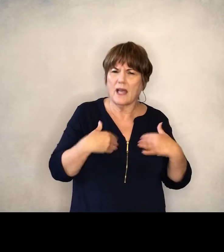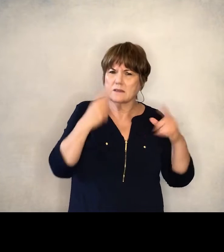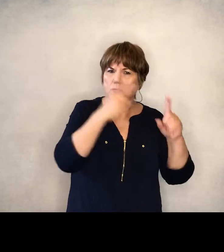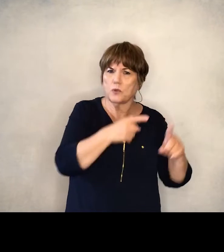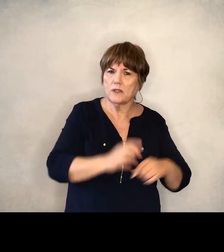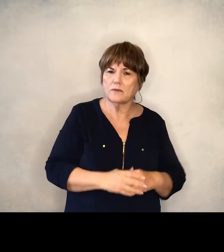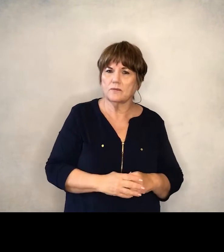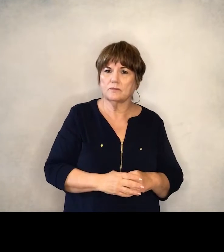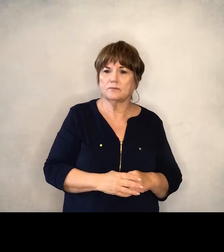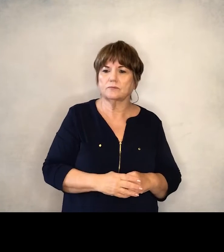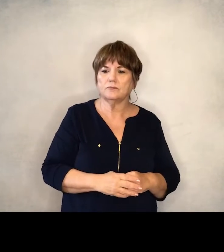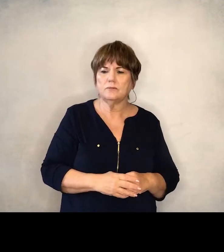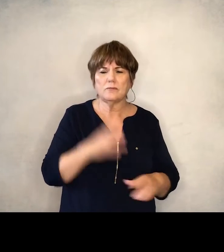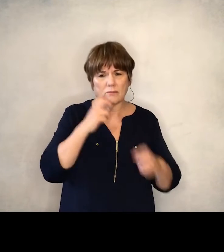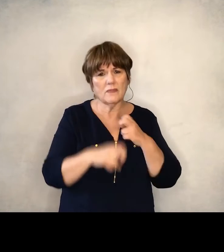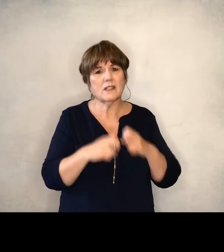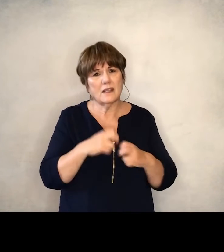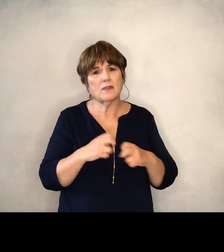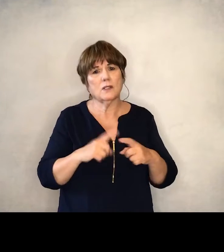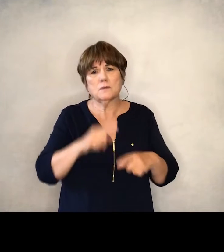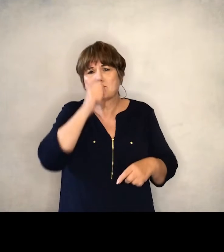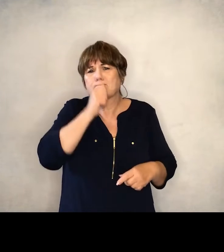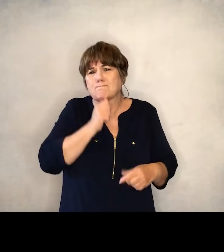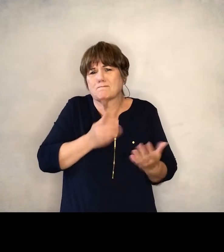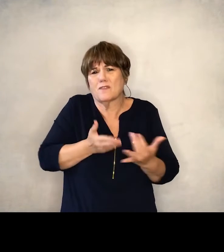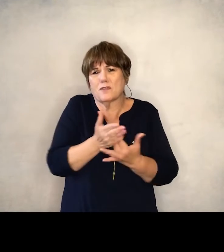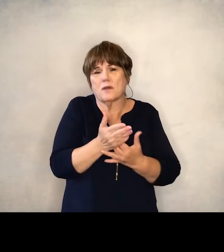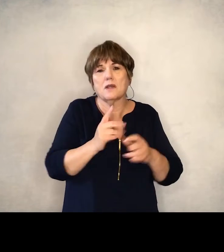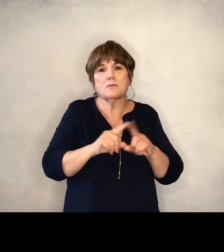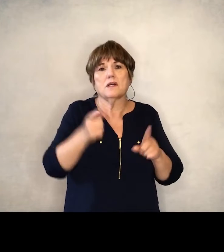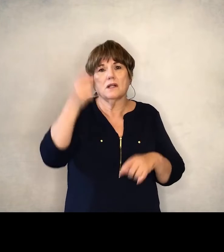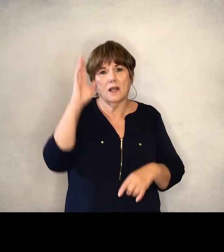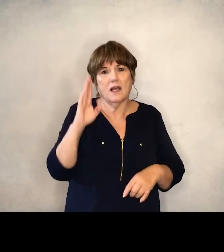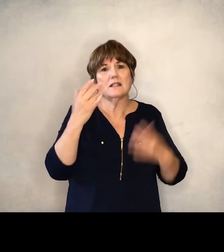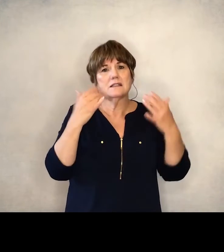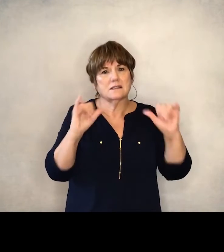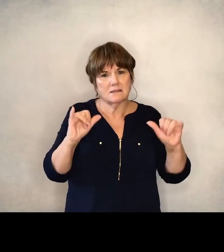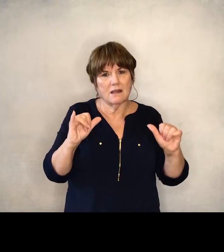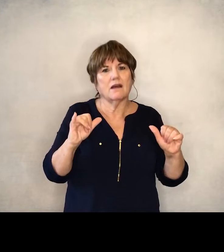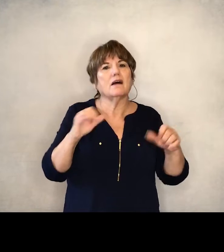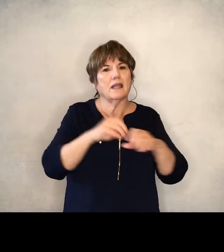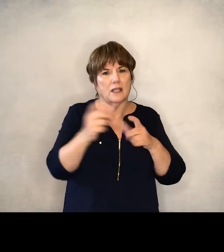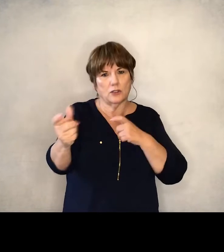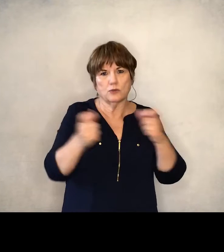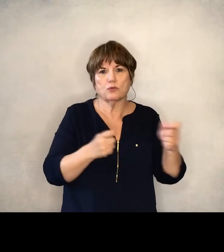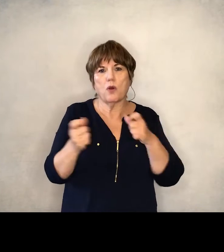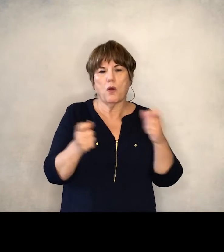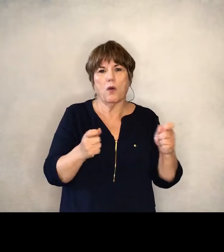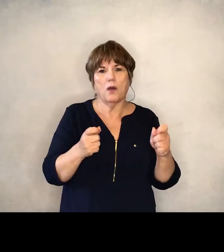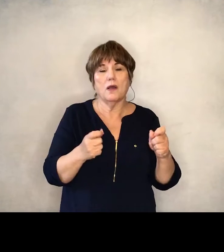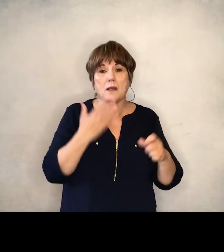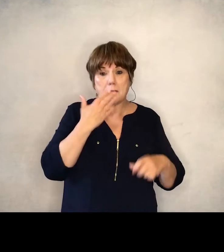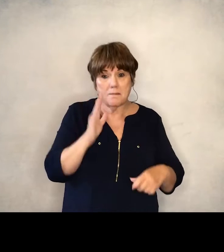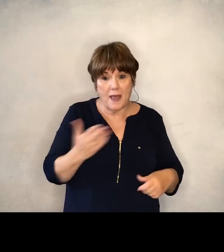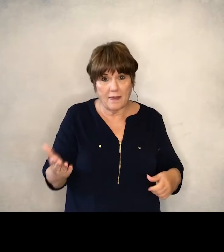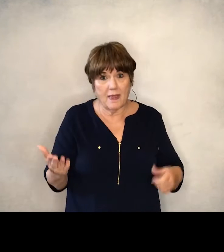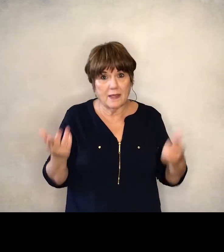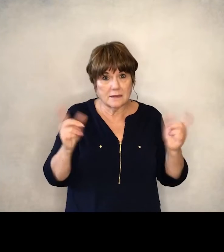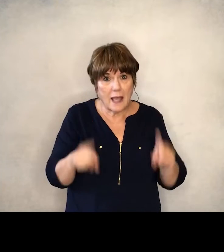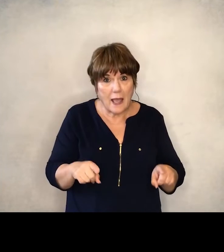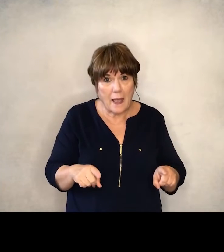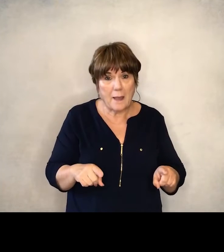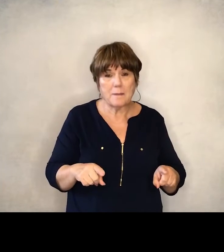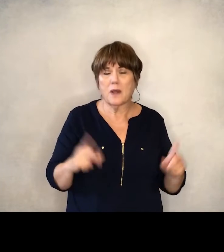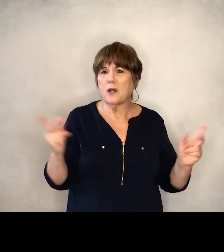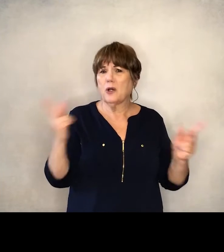very difficult to endure, but God is still sovereign. So even the bad stuff, even the worst